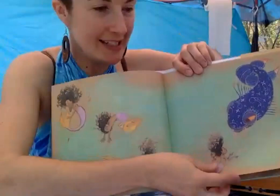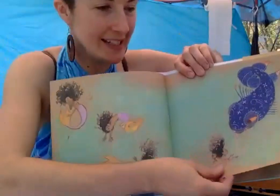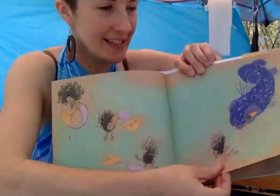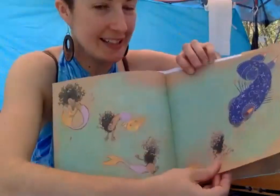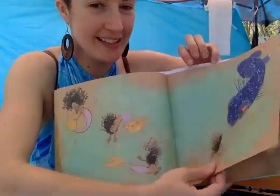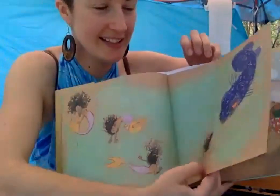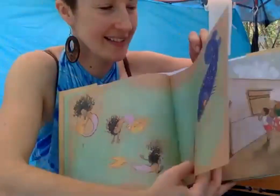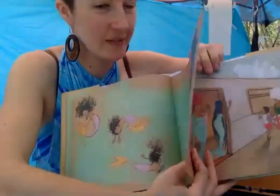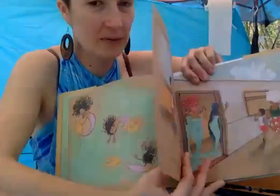imagination.